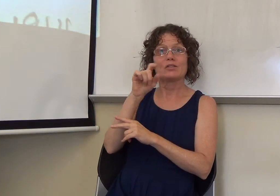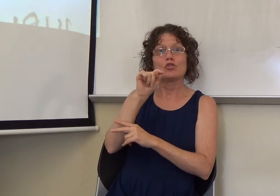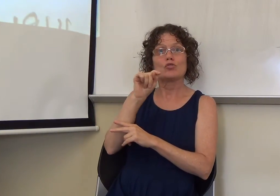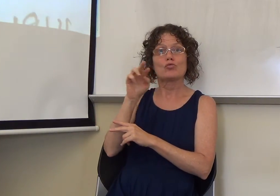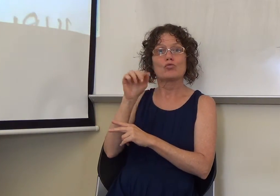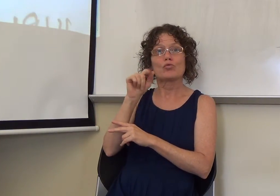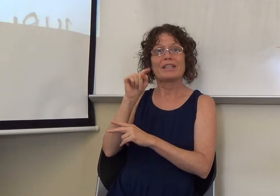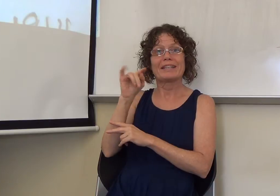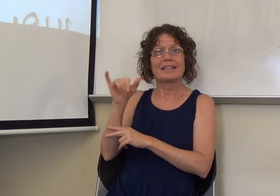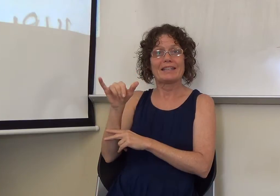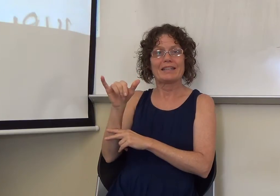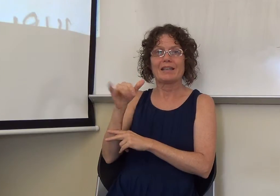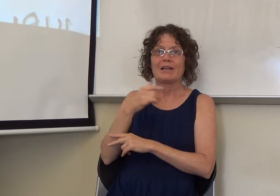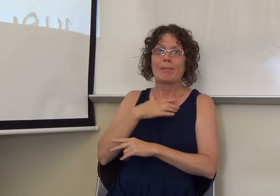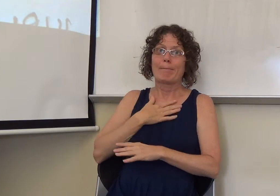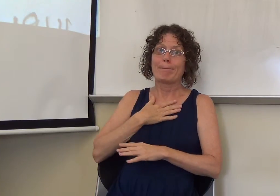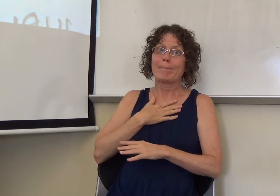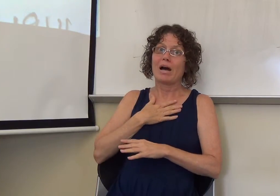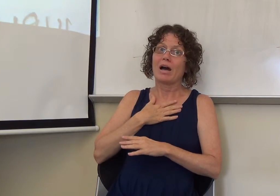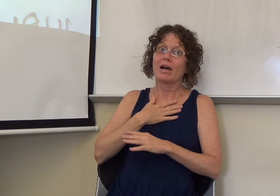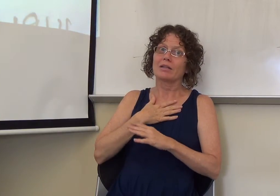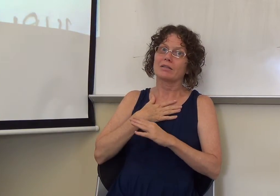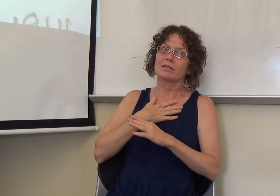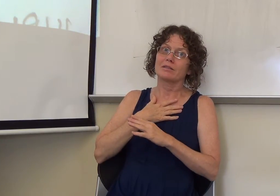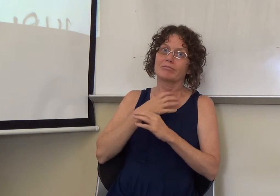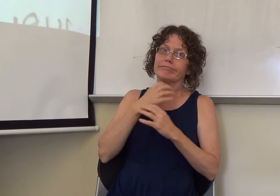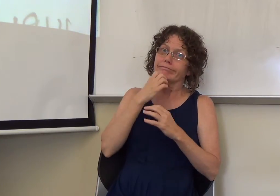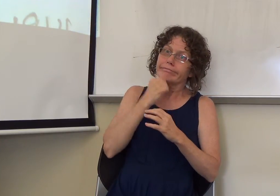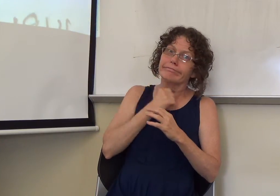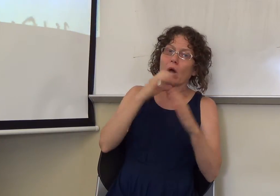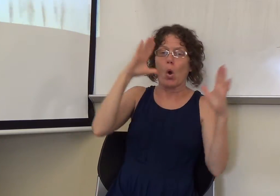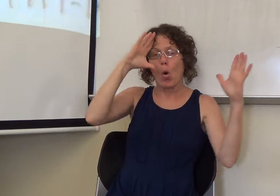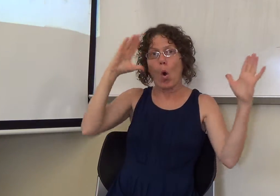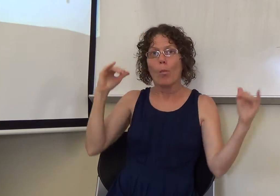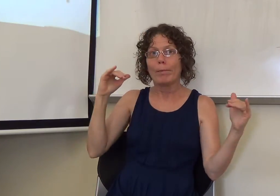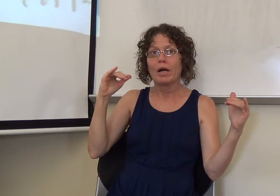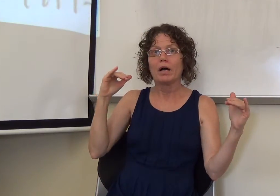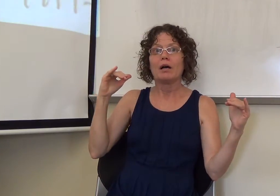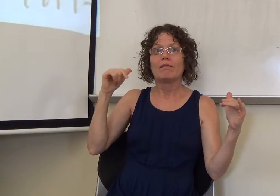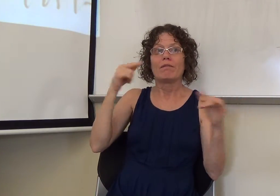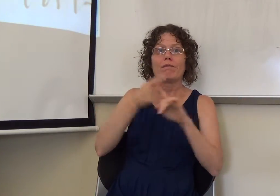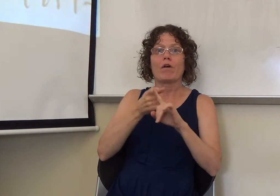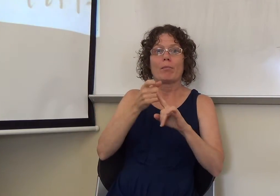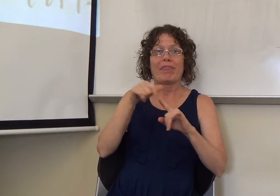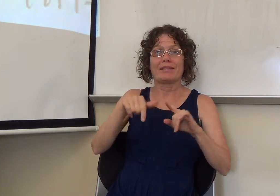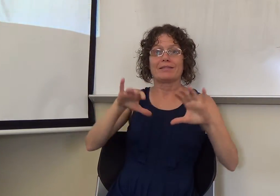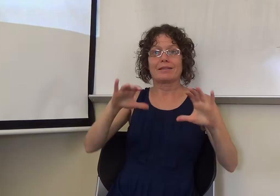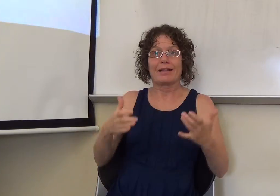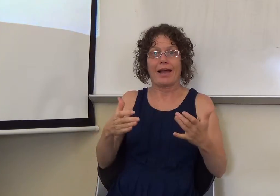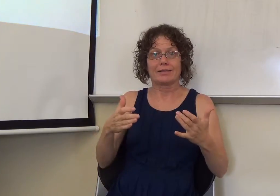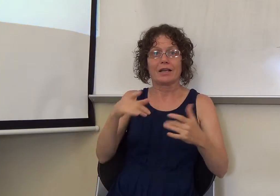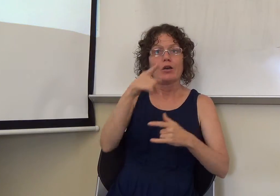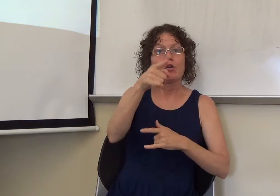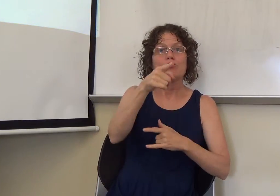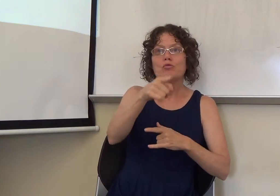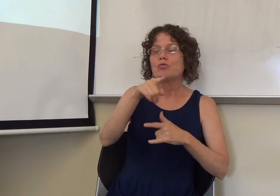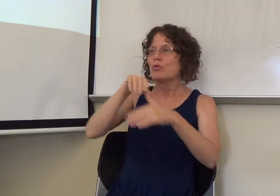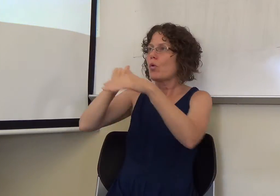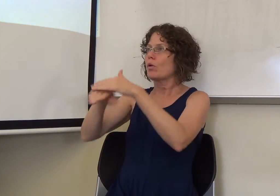my dearest hope is from this class is that when you step into another classroom and somebody